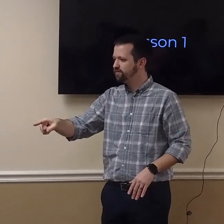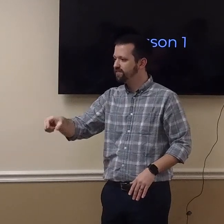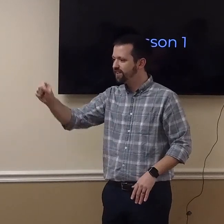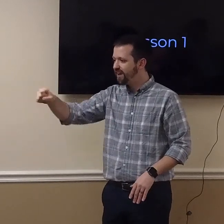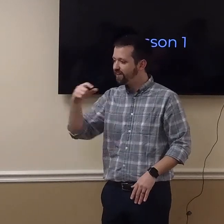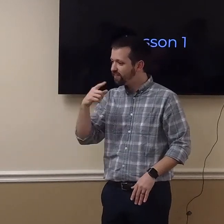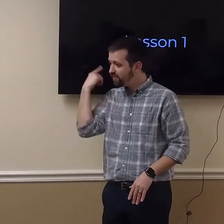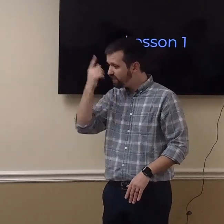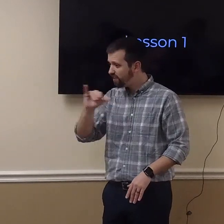Yeah.